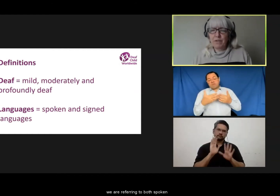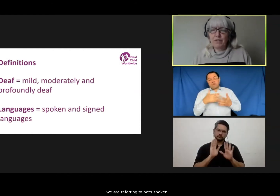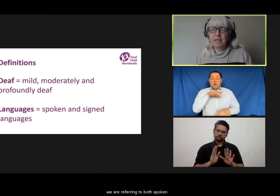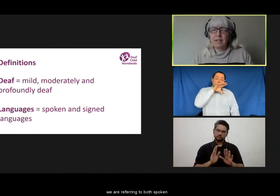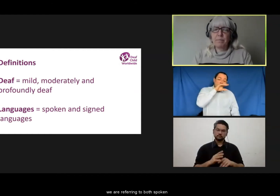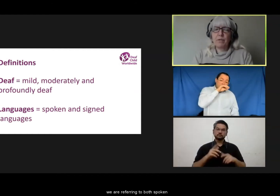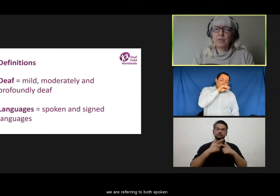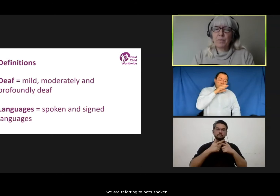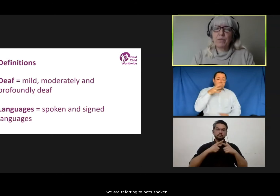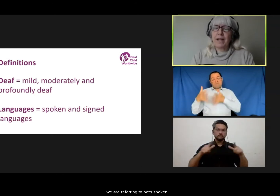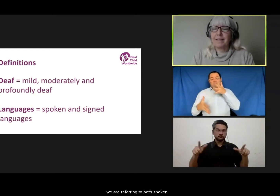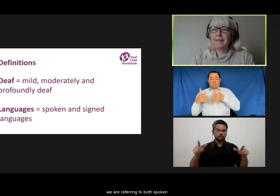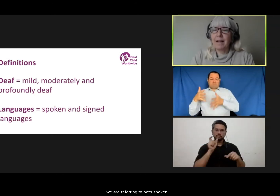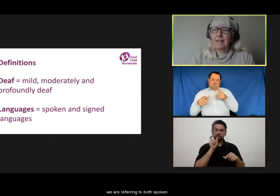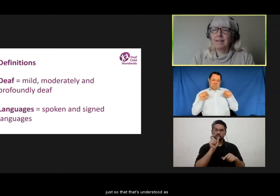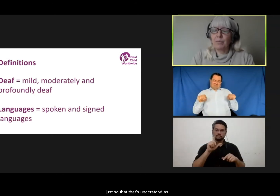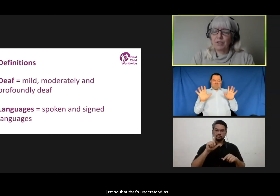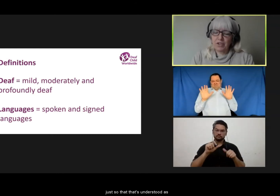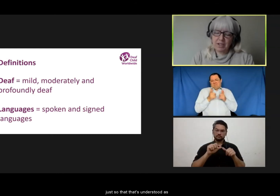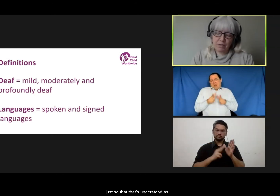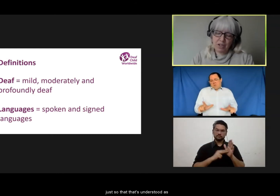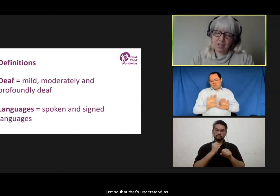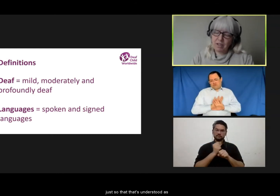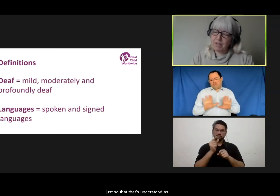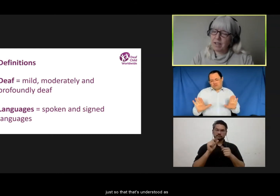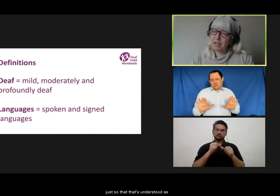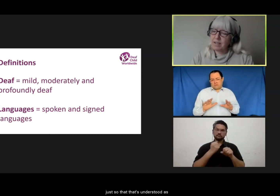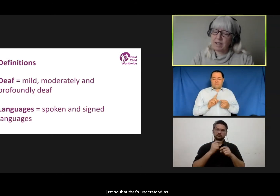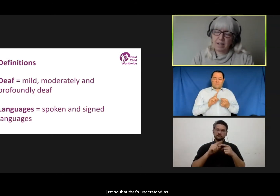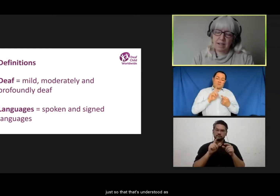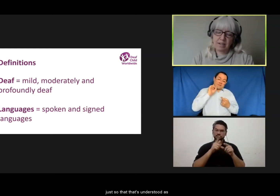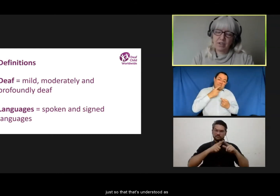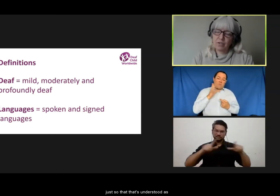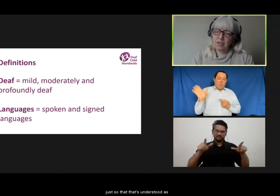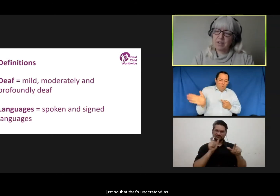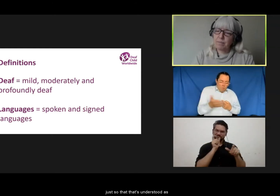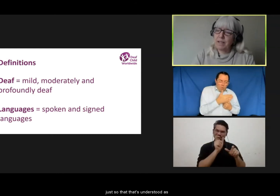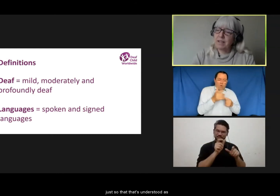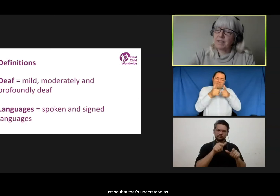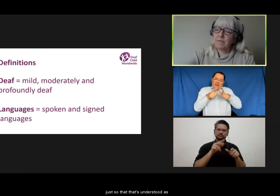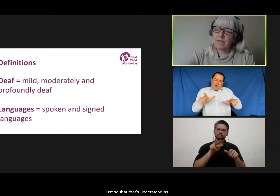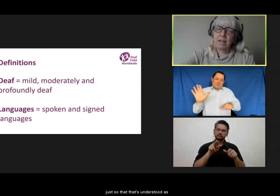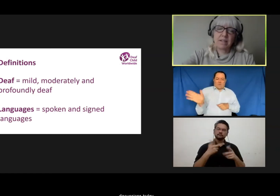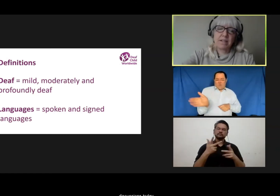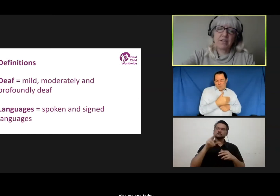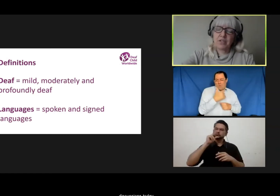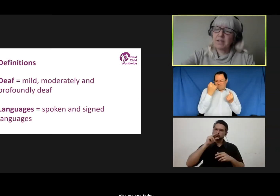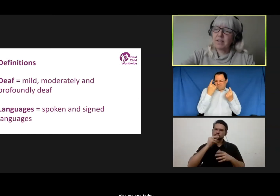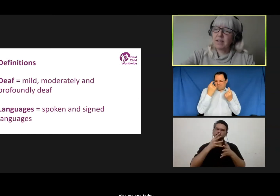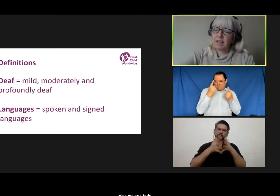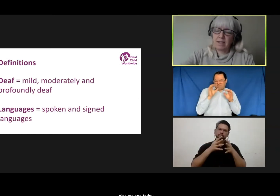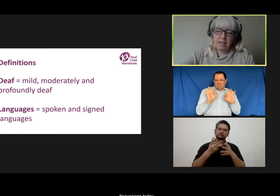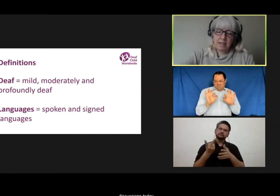we're referring to both spoken and signed languages. So just so that that's understood as the basis for our